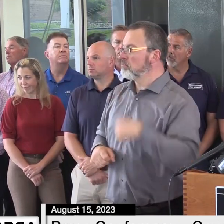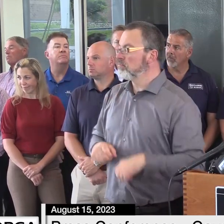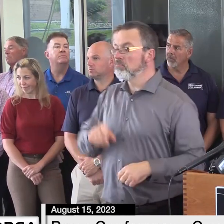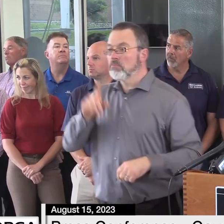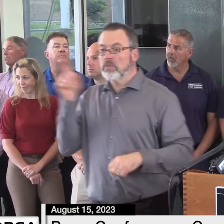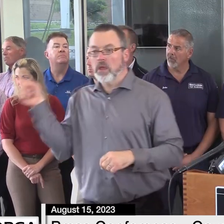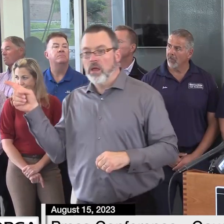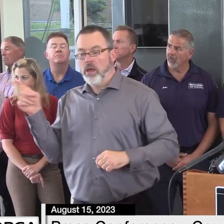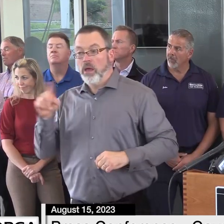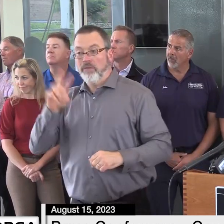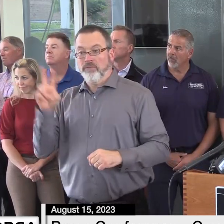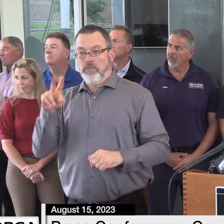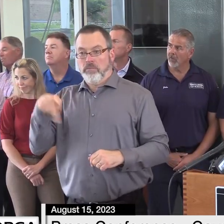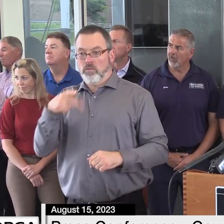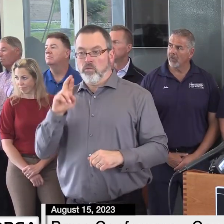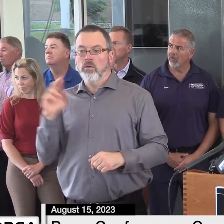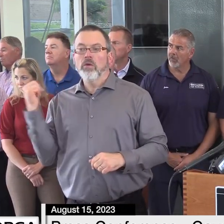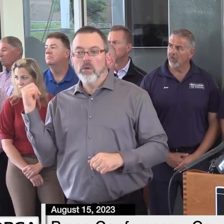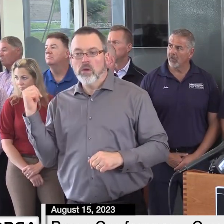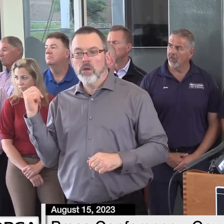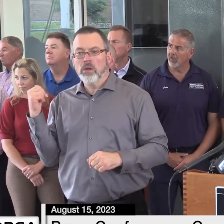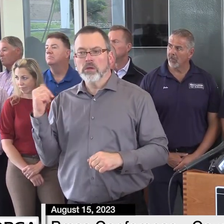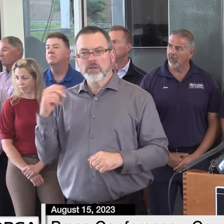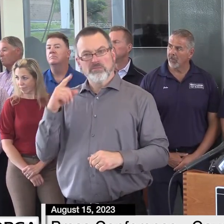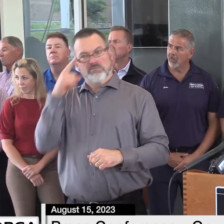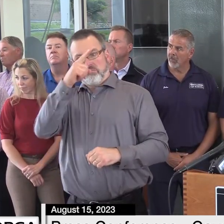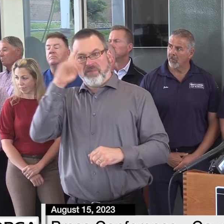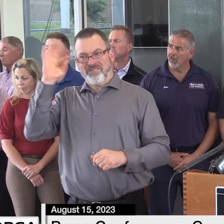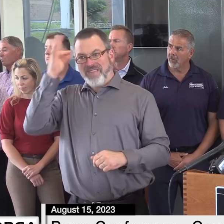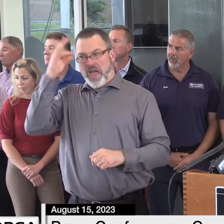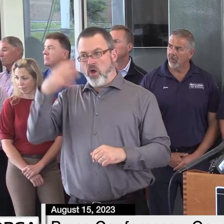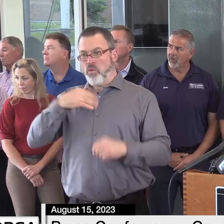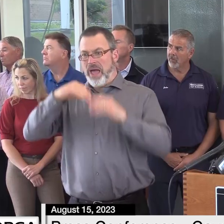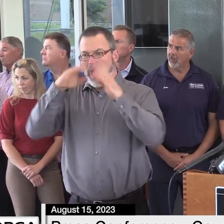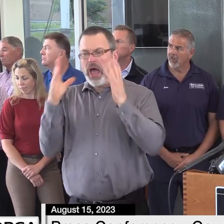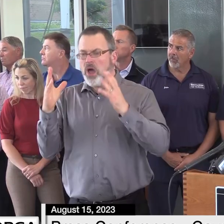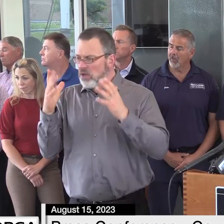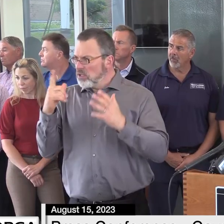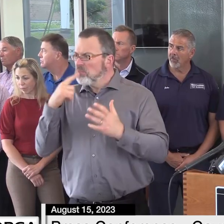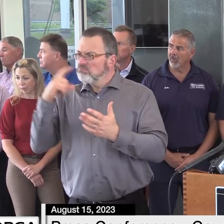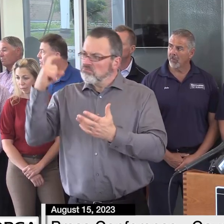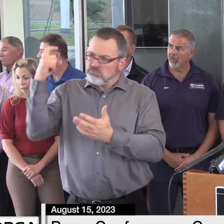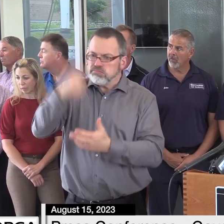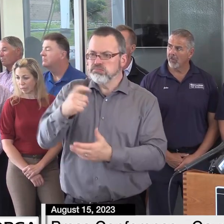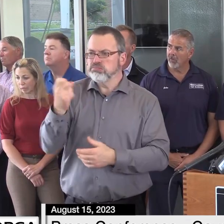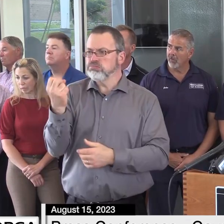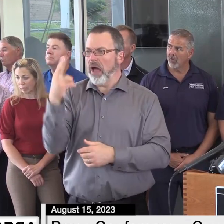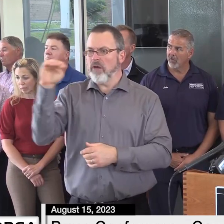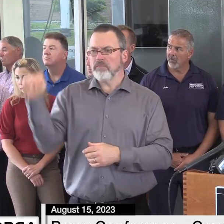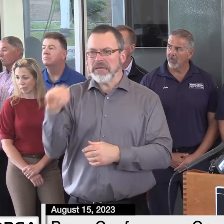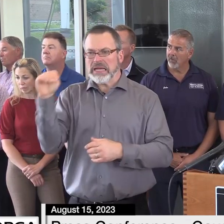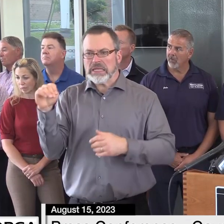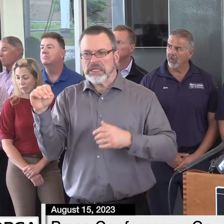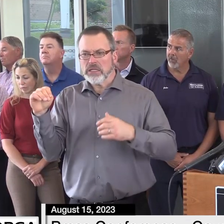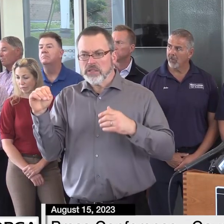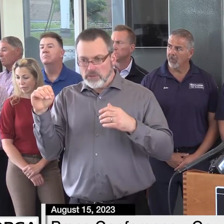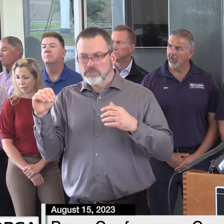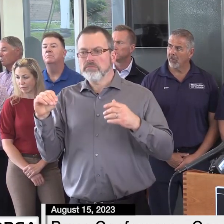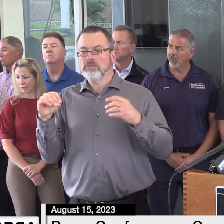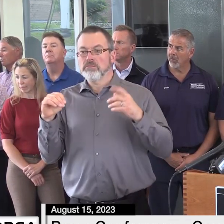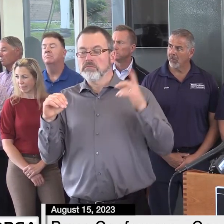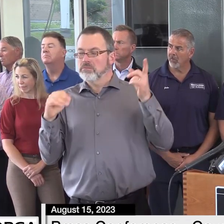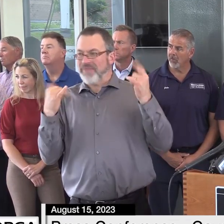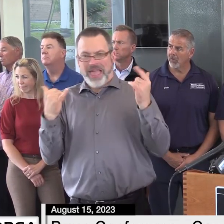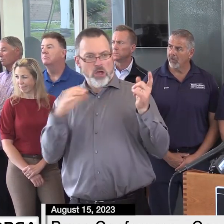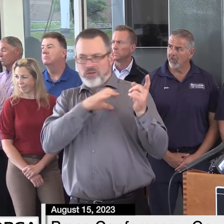a $12 billion FEMA supplemental appropriation bill that Congress will consider when they come back from their August